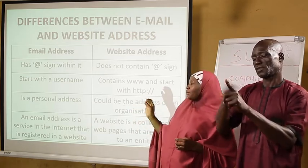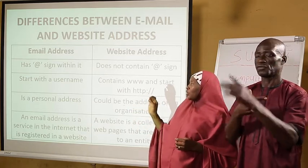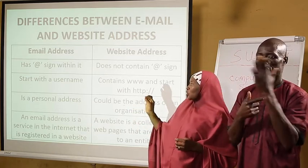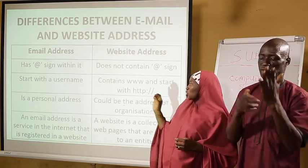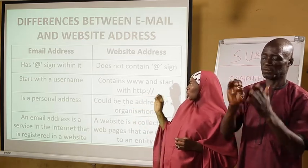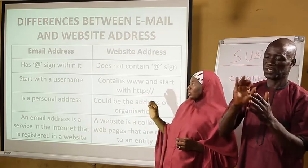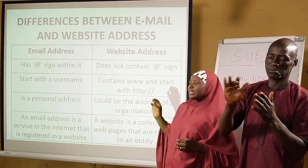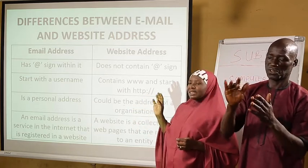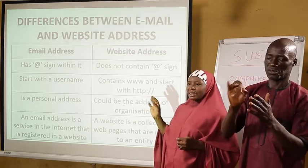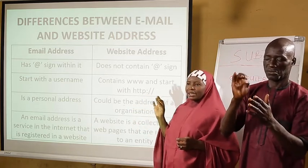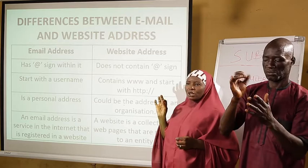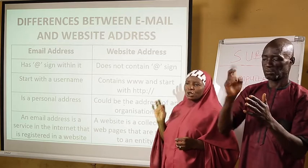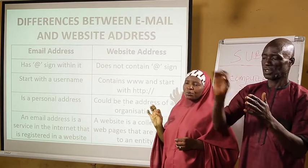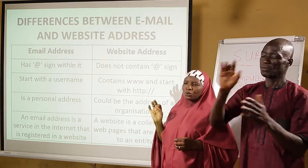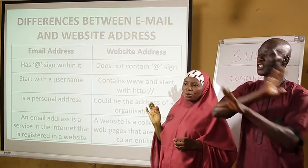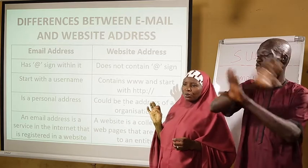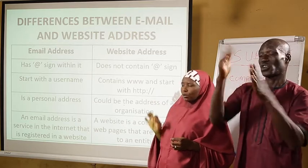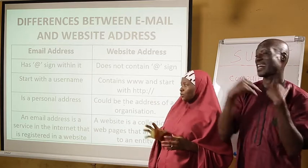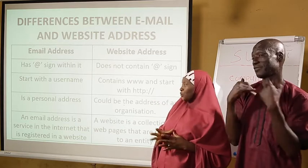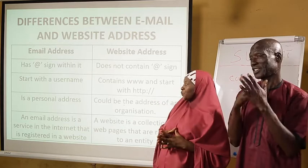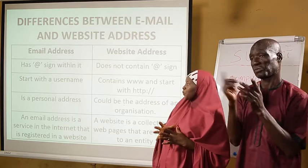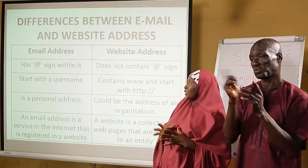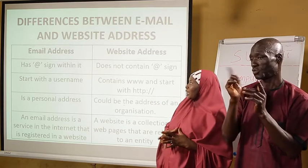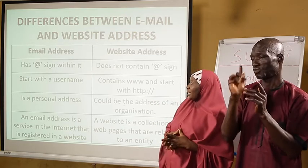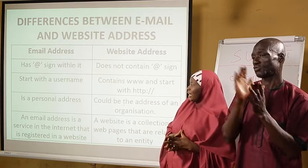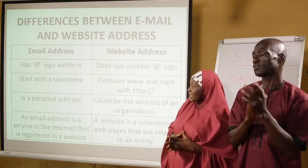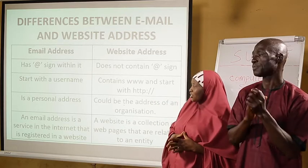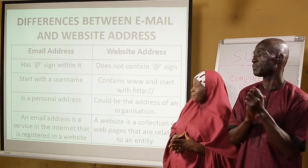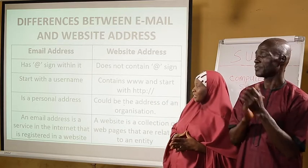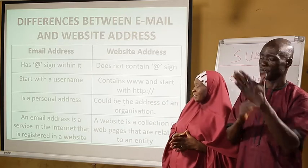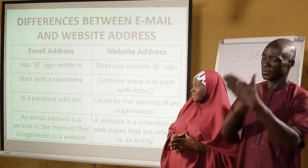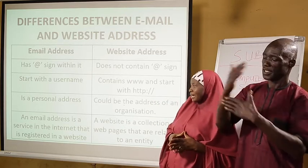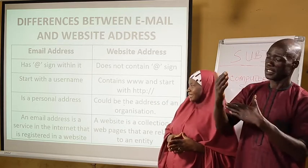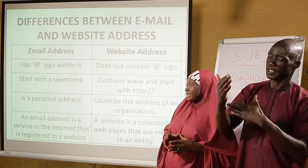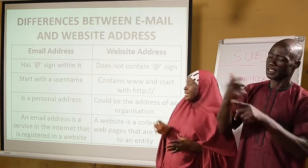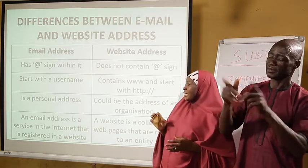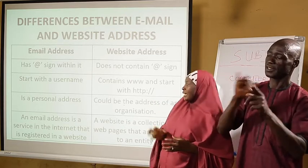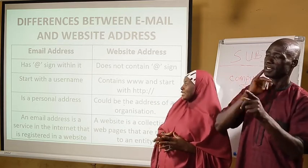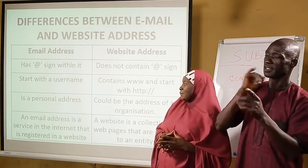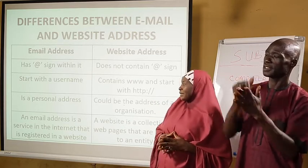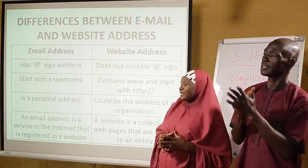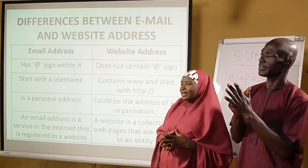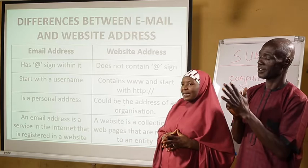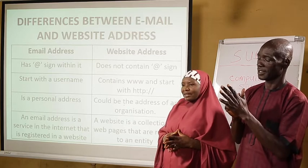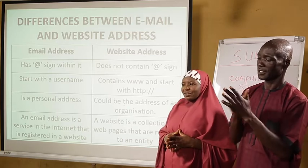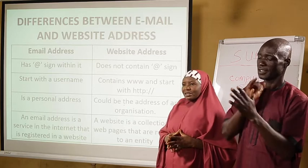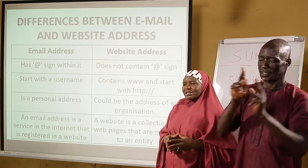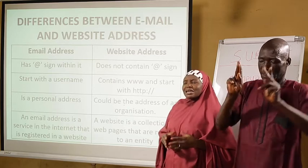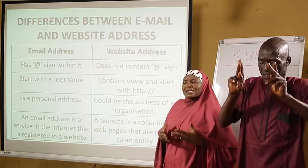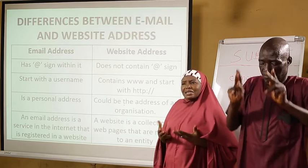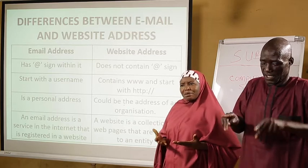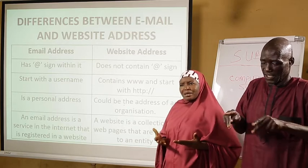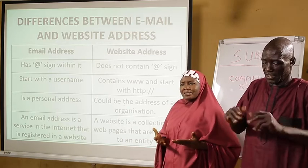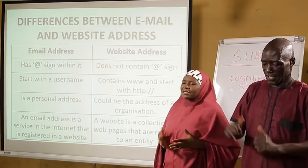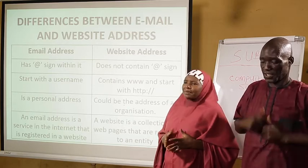The email does not contain the www. The next difference is that is a personal address.